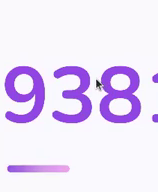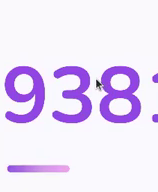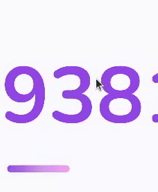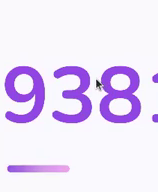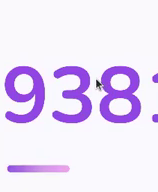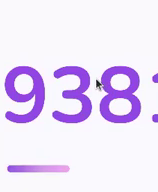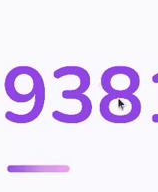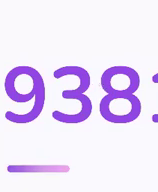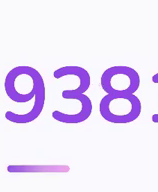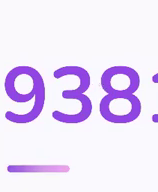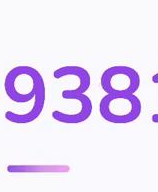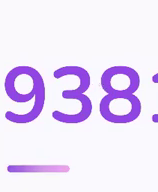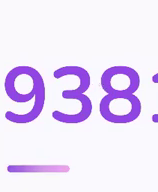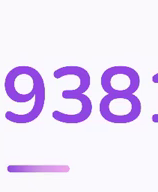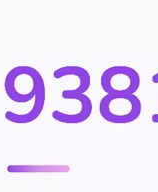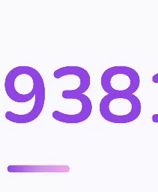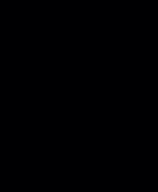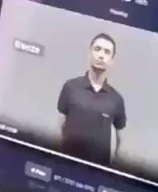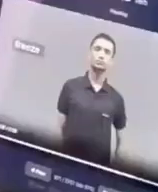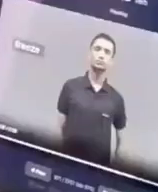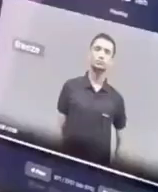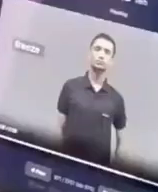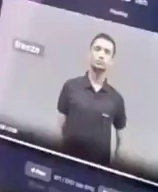labeled sign language data.